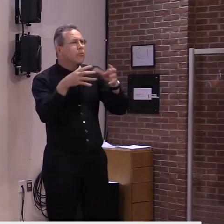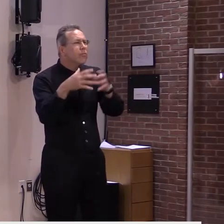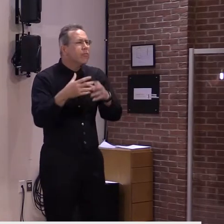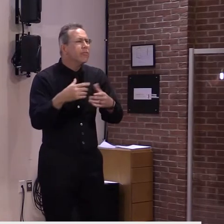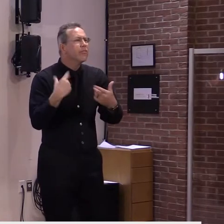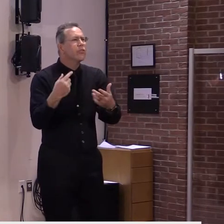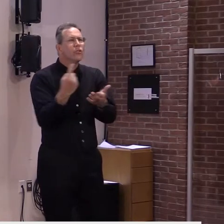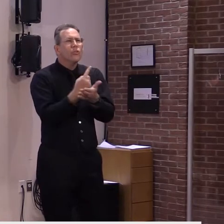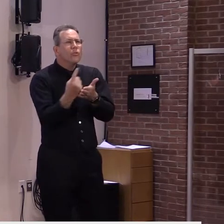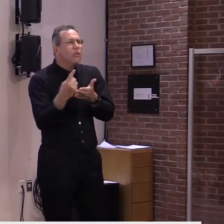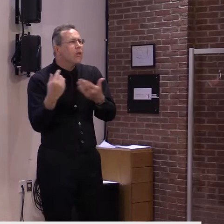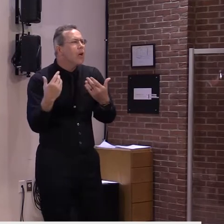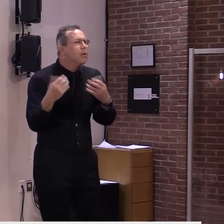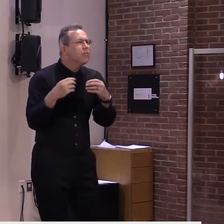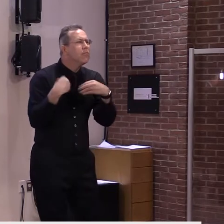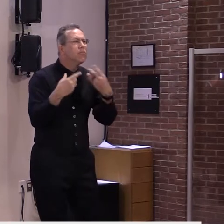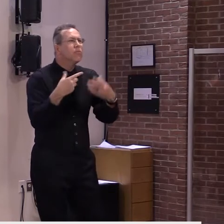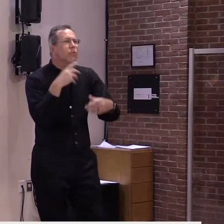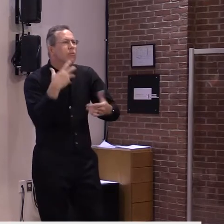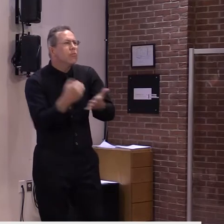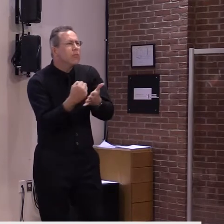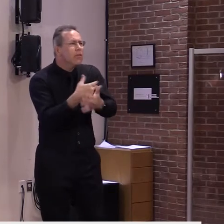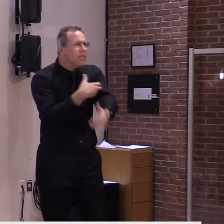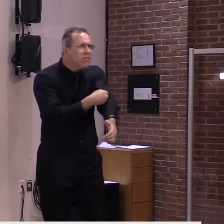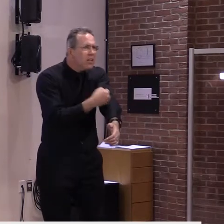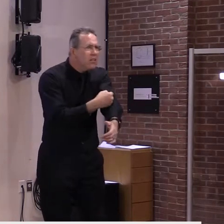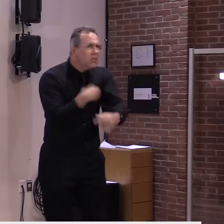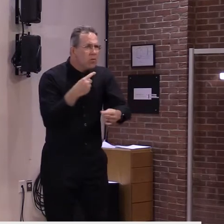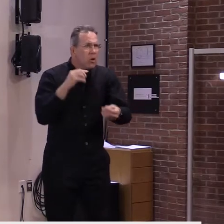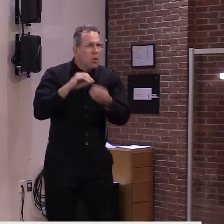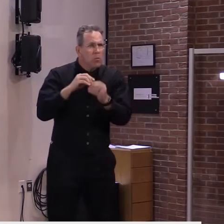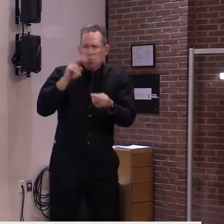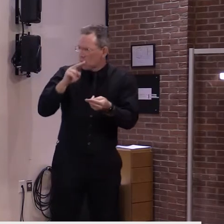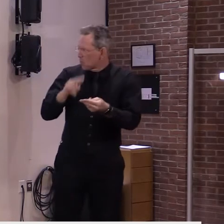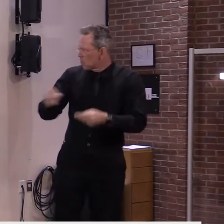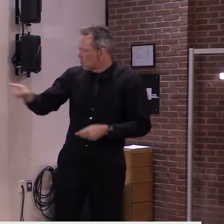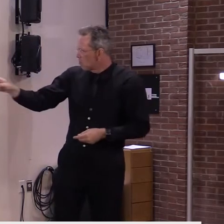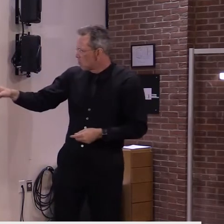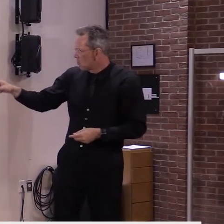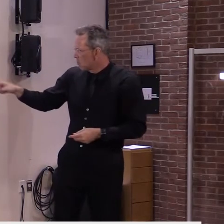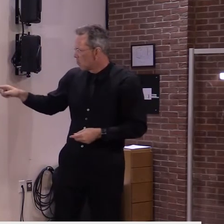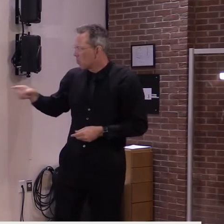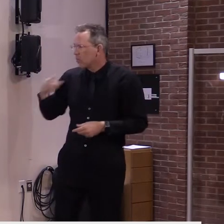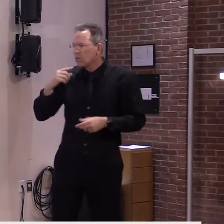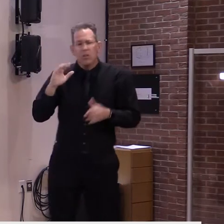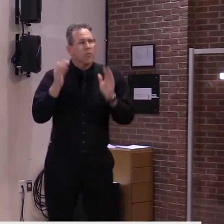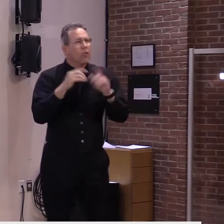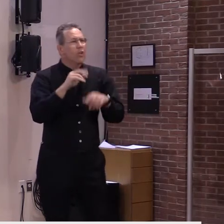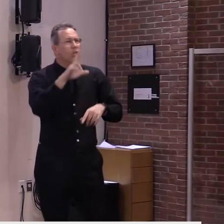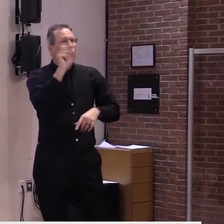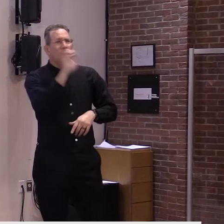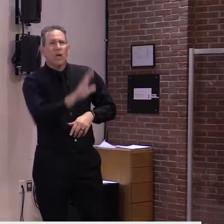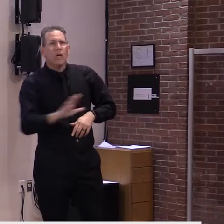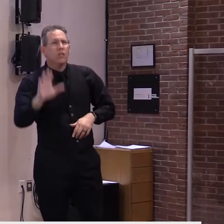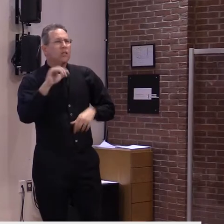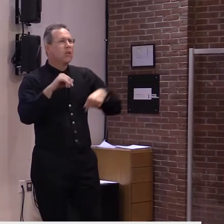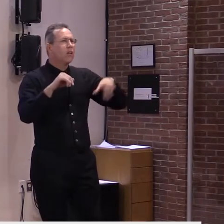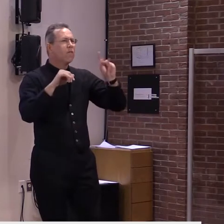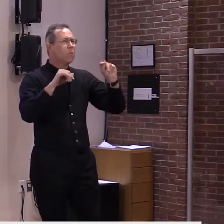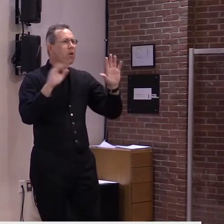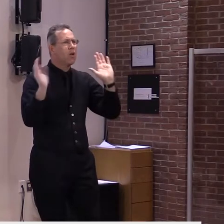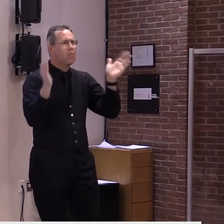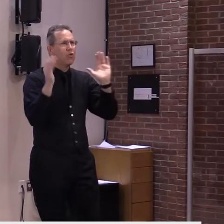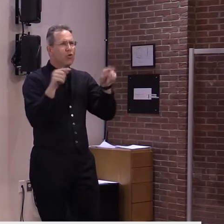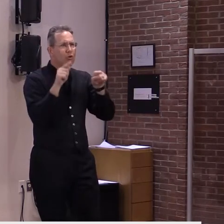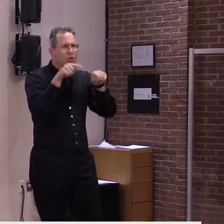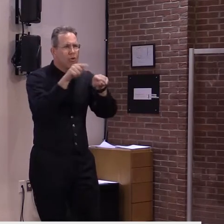the highest rate in the country and well above the national average, with thousands of new Vermonters starting the vaccination progress on a